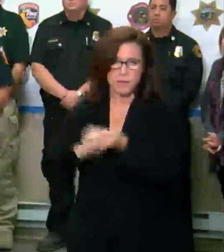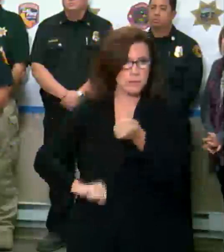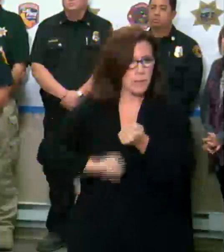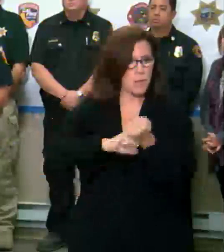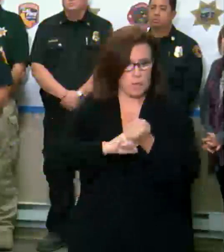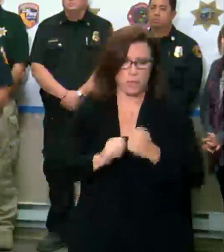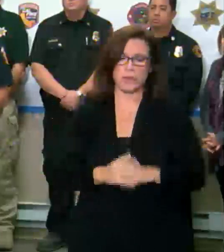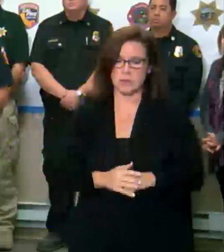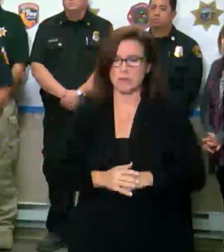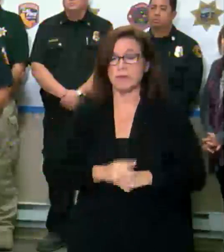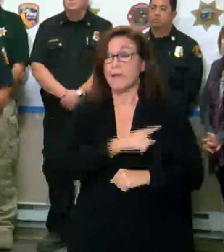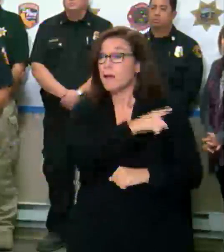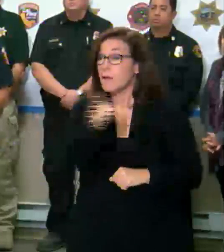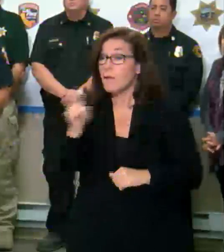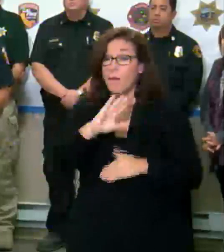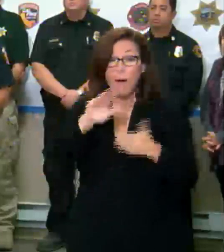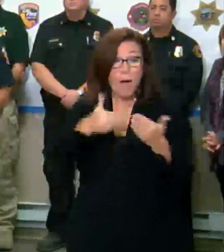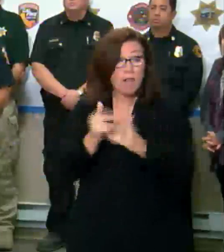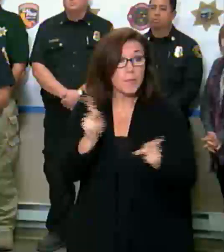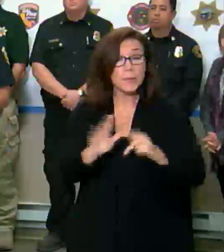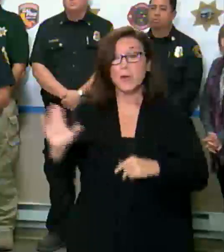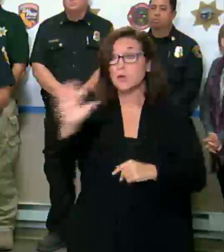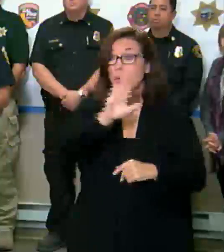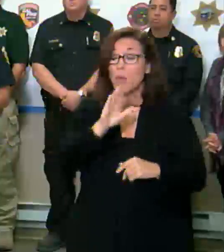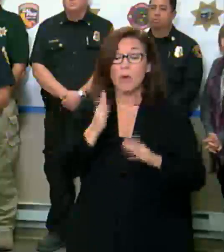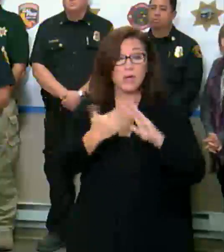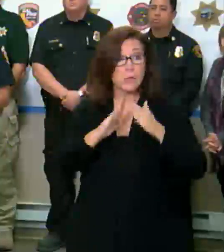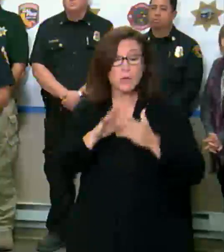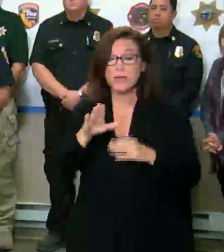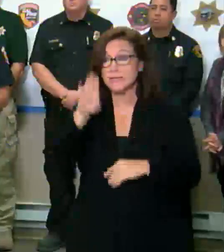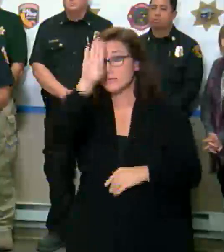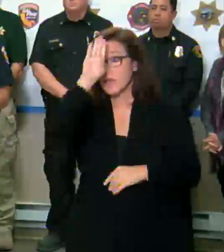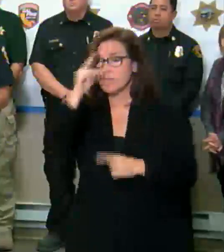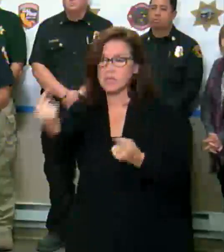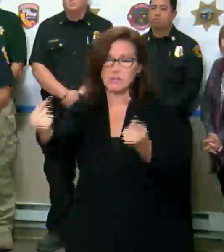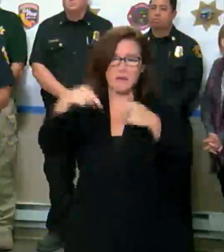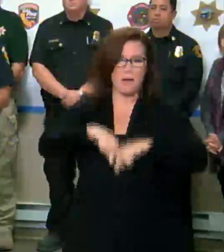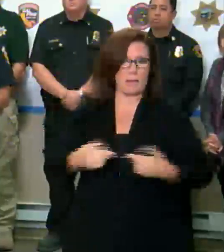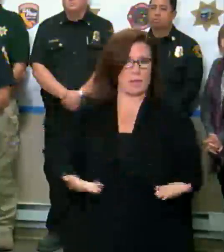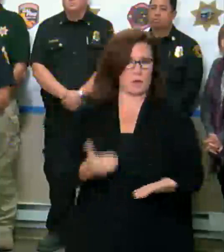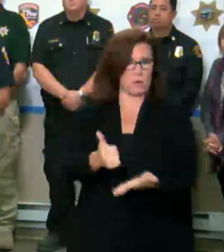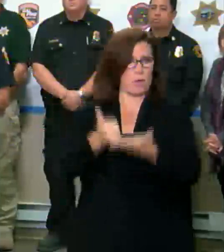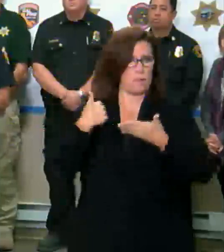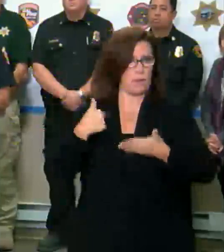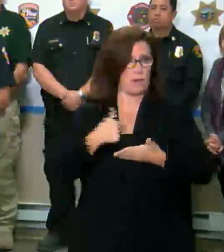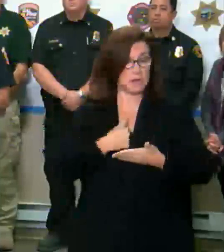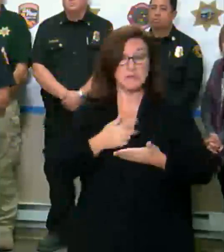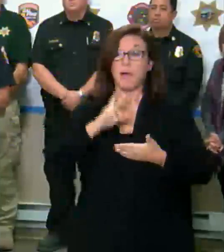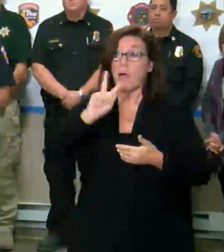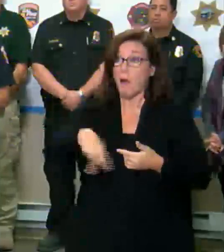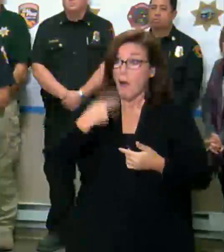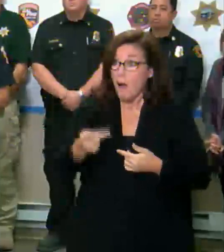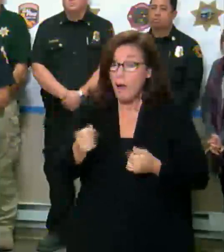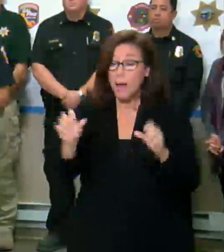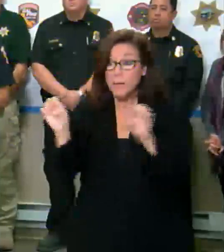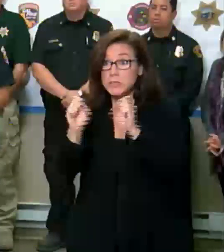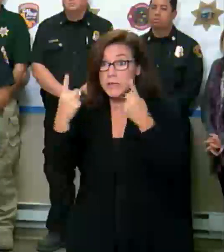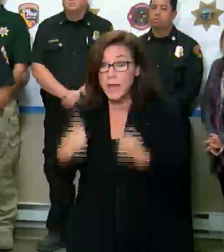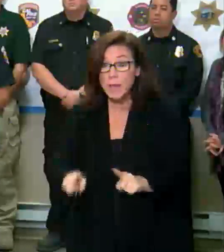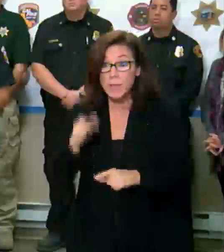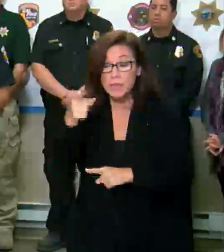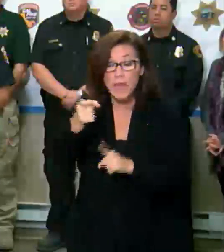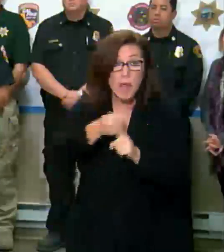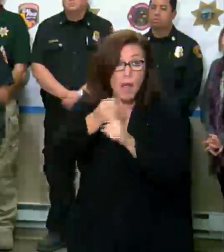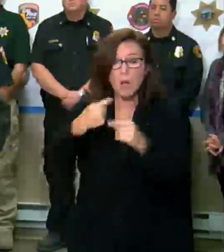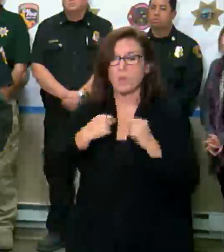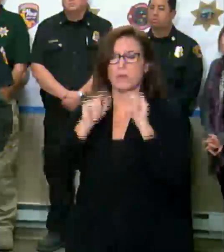that are watching, you've all sent your communities firefighters to help us here, and that's what we do in turn when you guys have emergencies. Thank you so